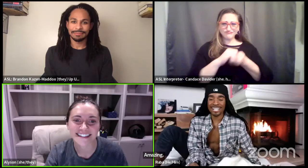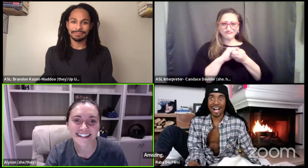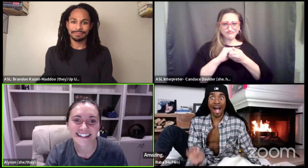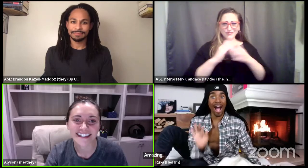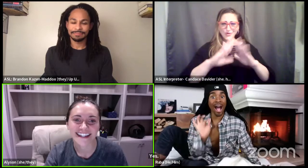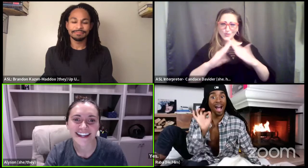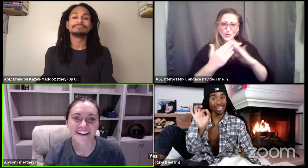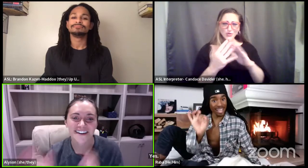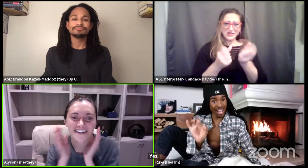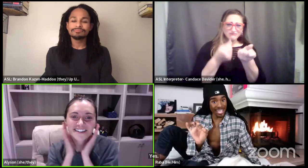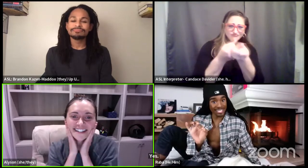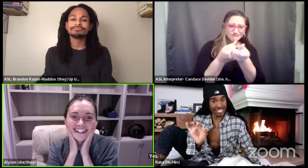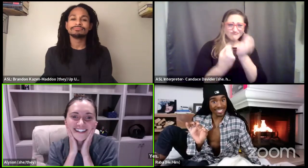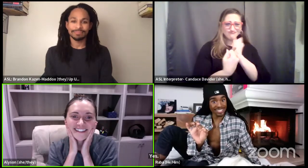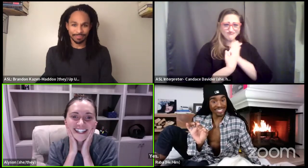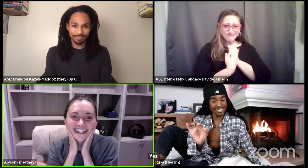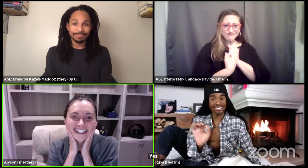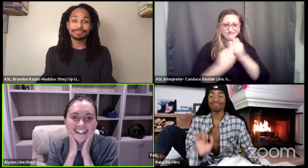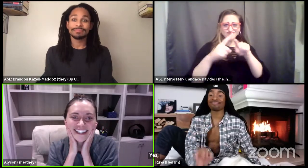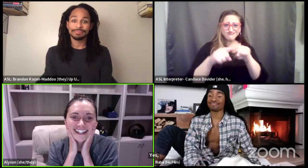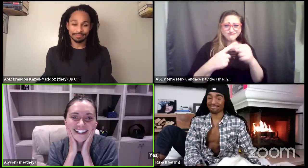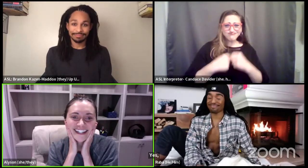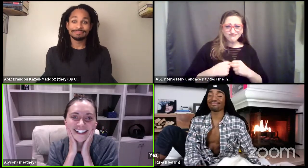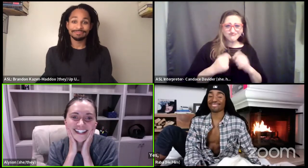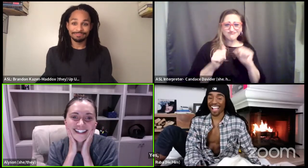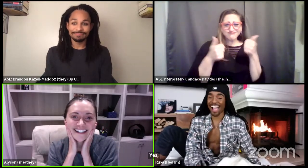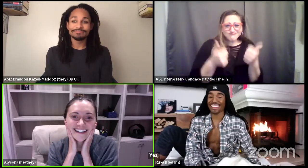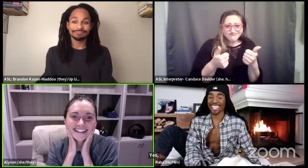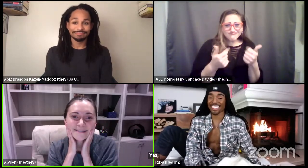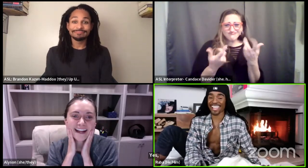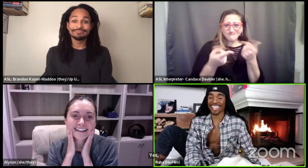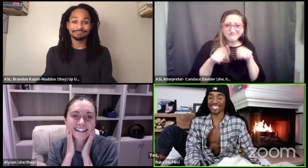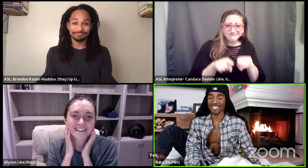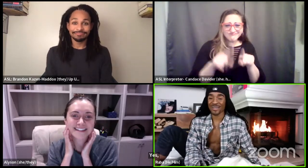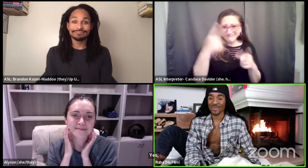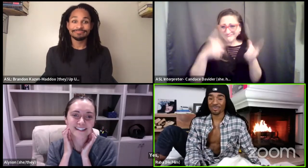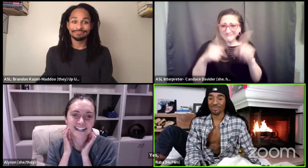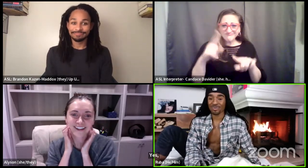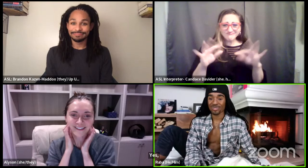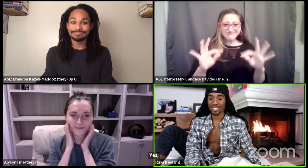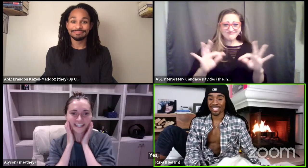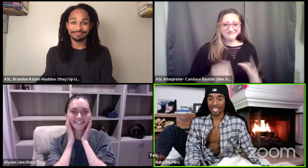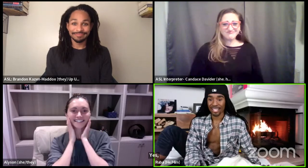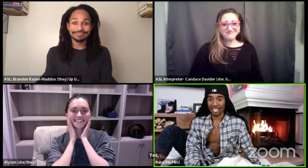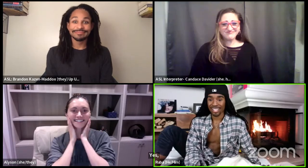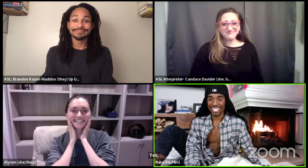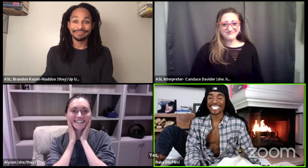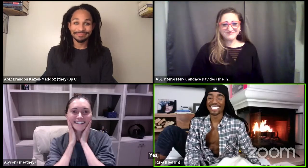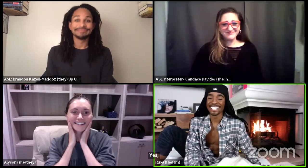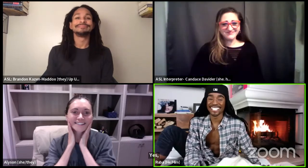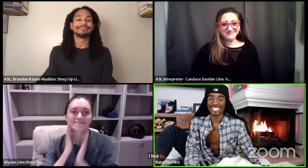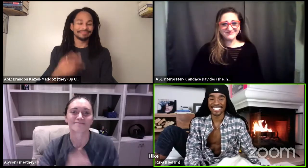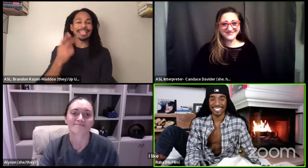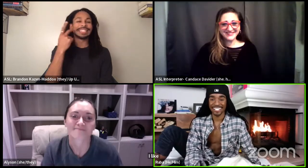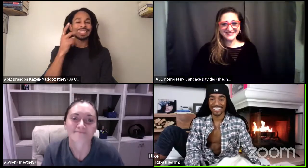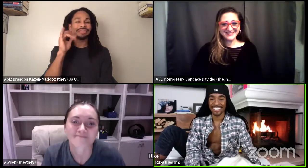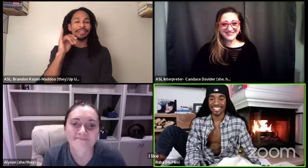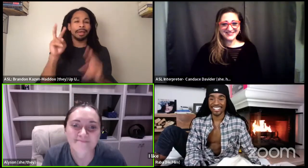supported, Oh, aligned. love it. I like that. Smiling visibly, how sweet.